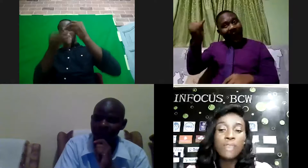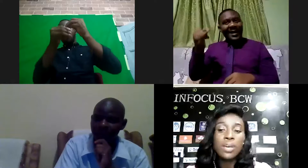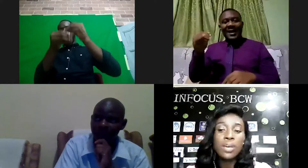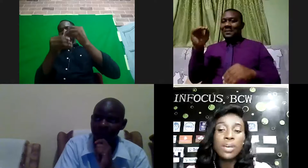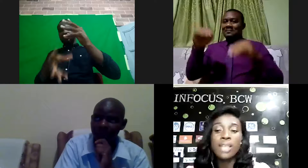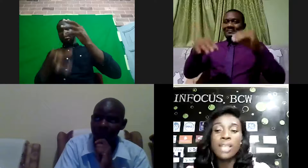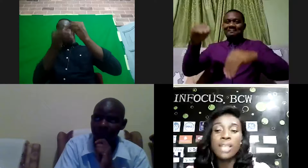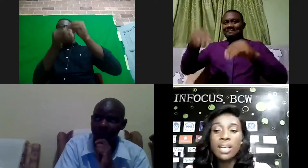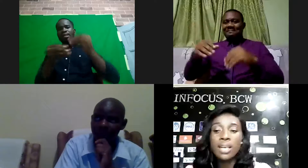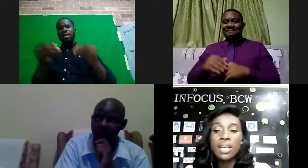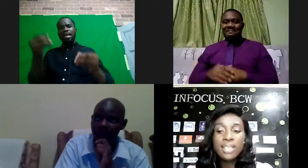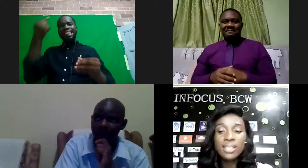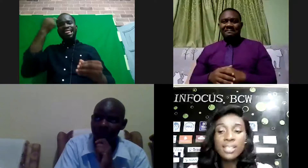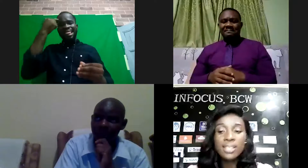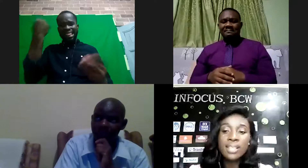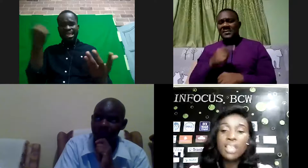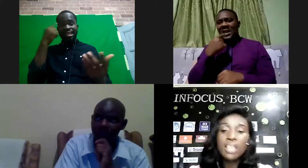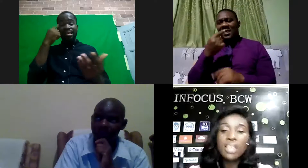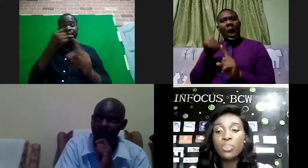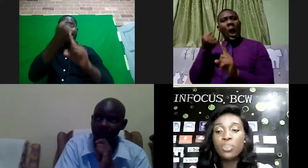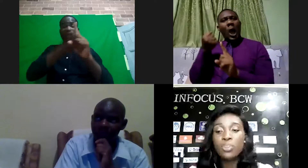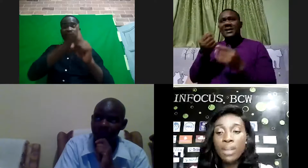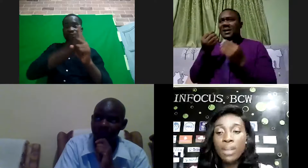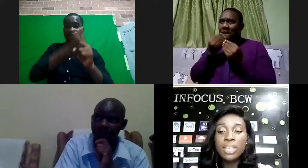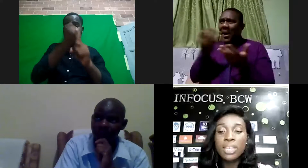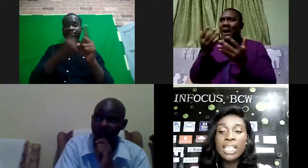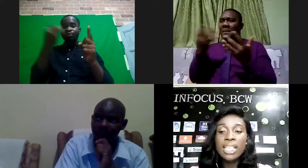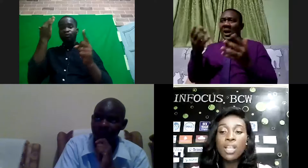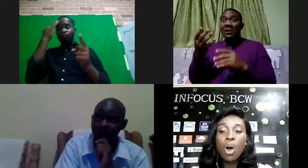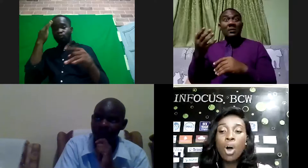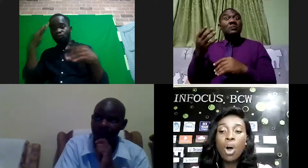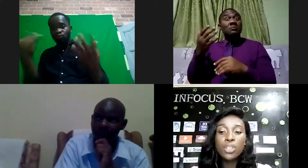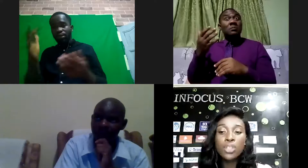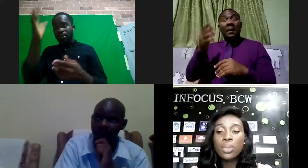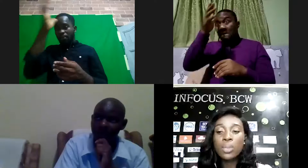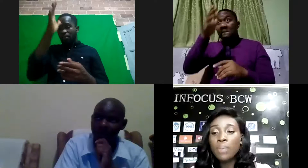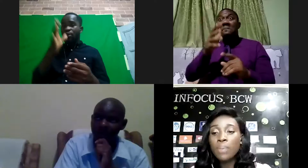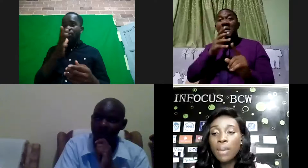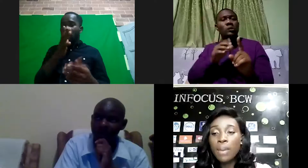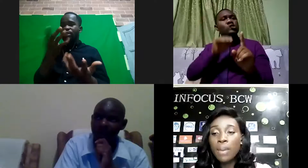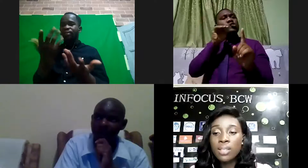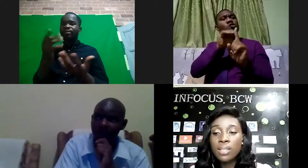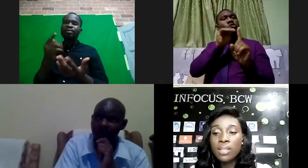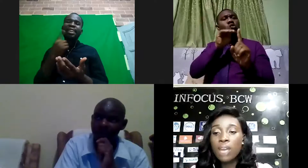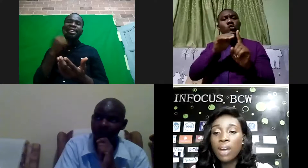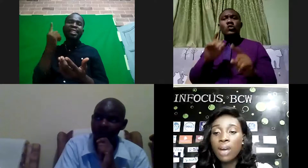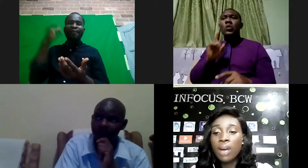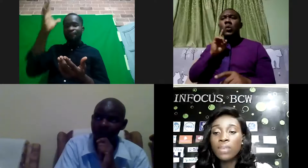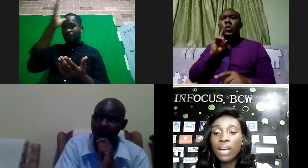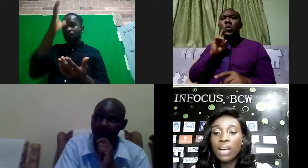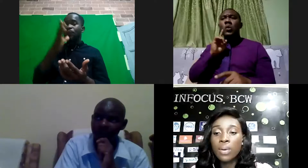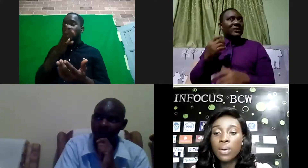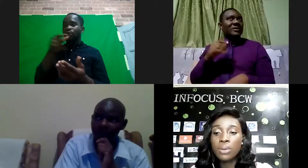think advocacy and sensitization of parents to the need of children with hearing impairments in the area